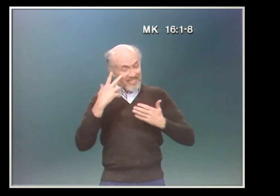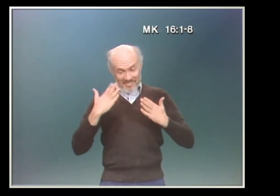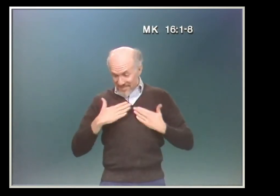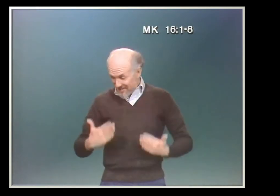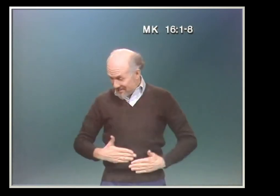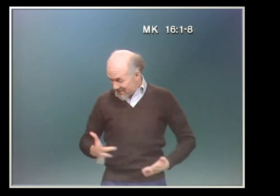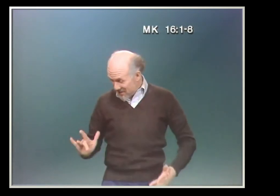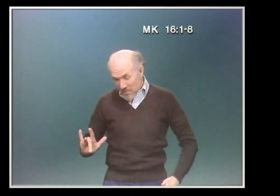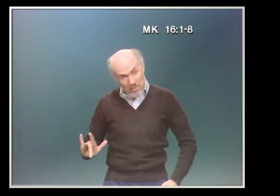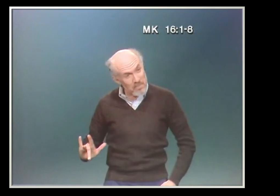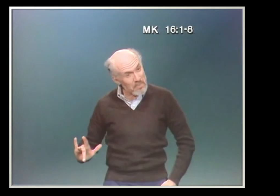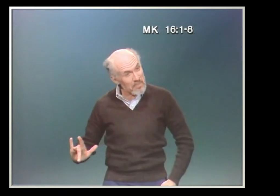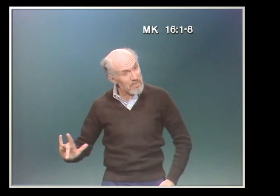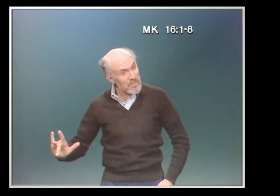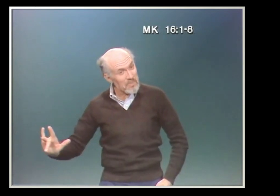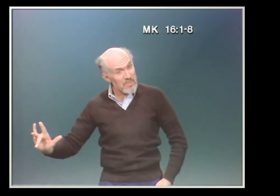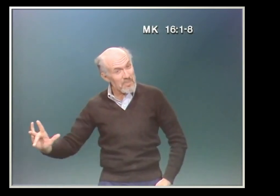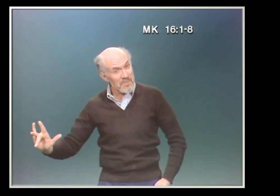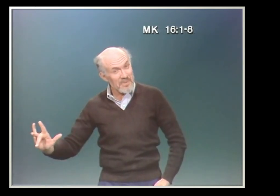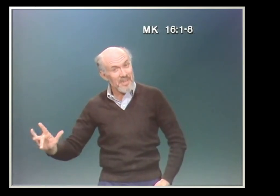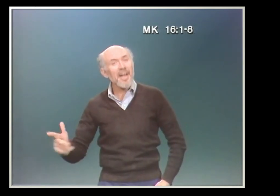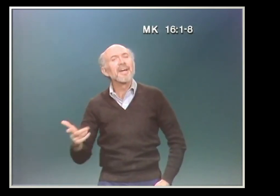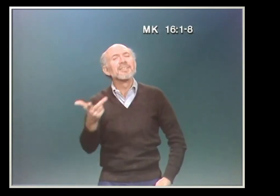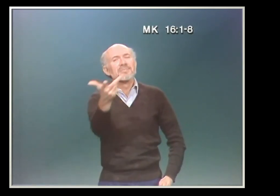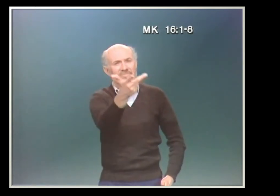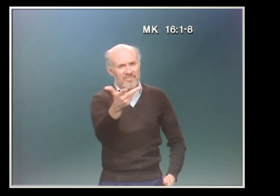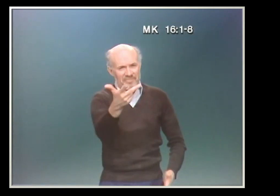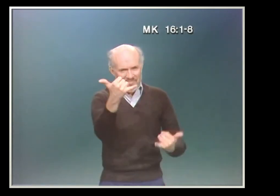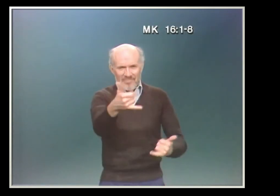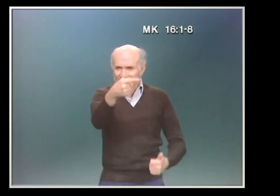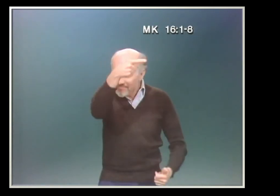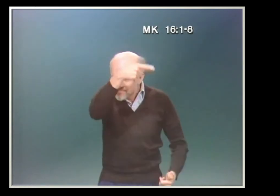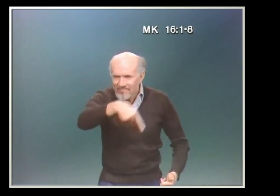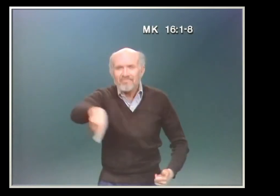He is alive. You will see his body is gone.